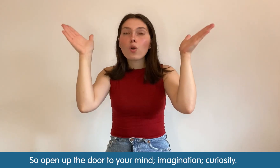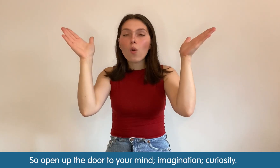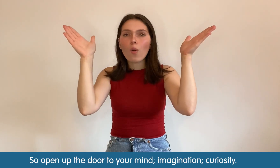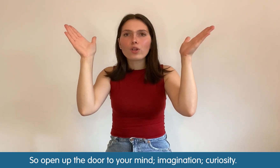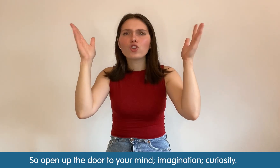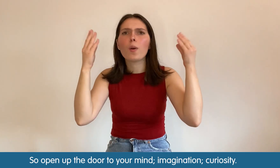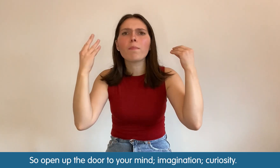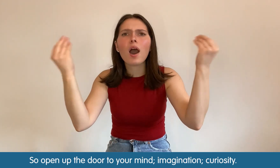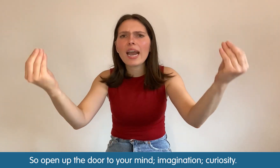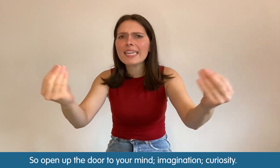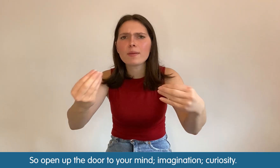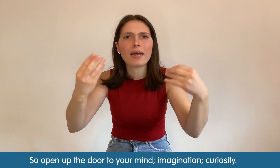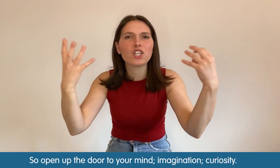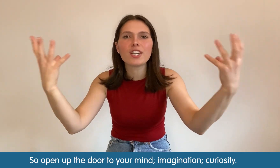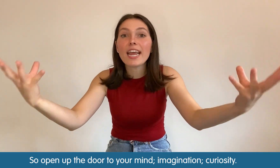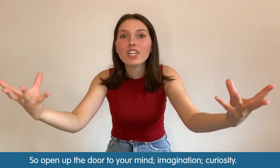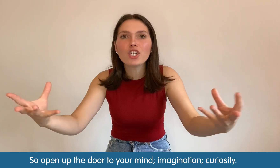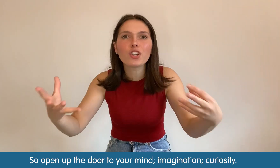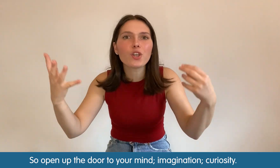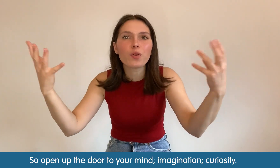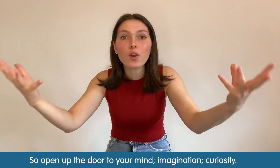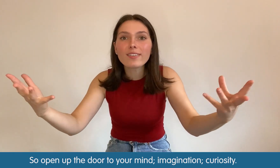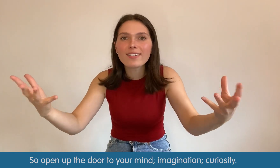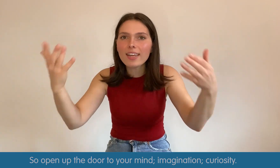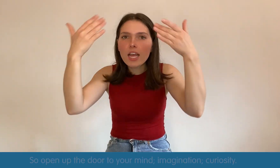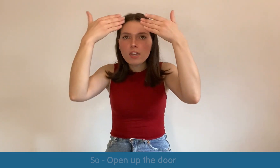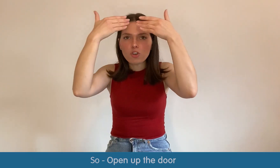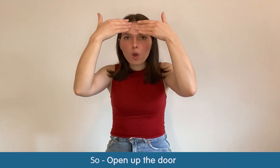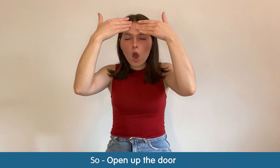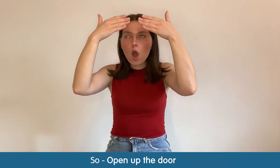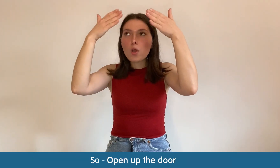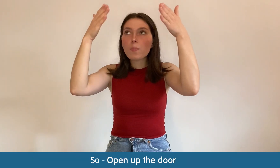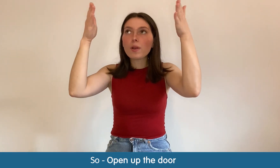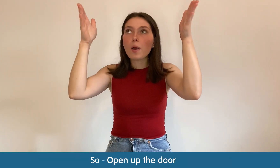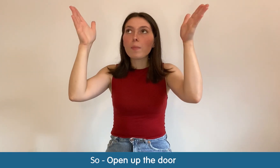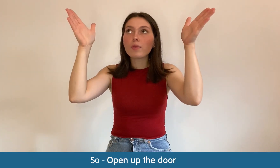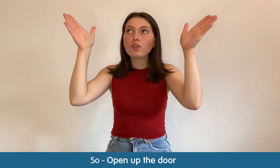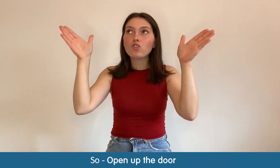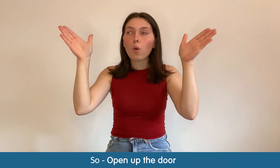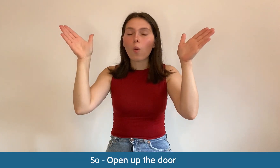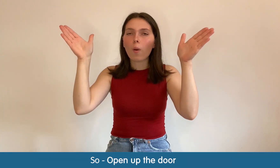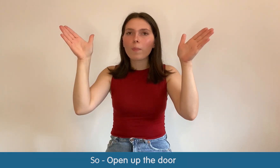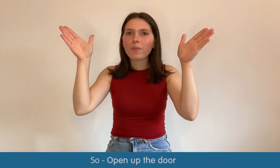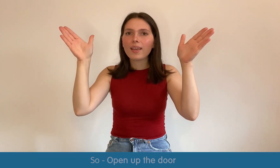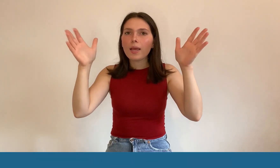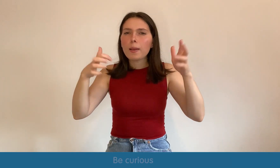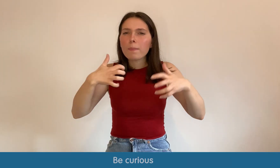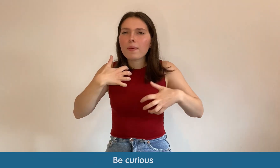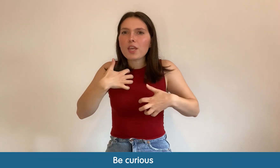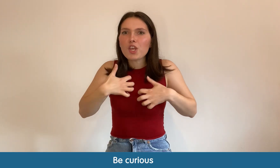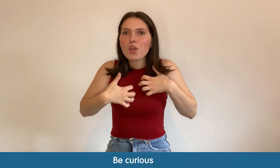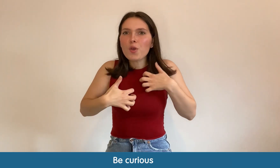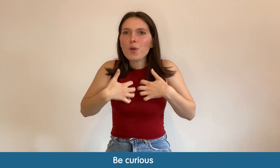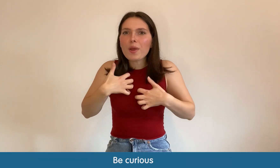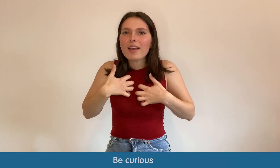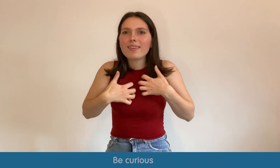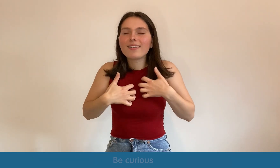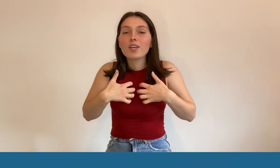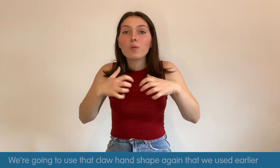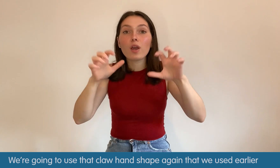door to your mind, imagination, curiosity. So open up the door. Be curious. We're going to use